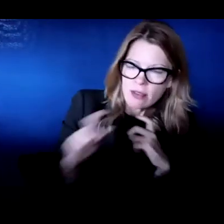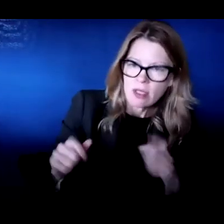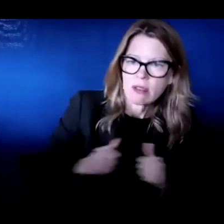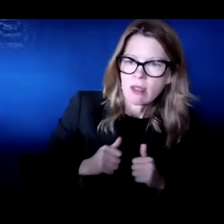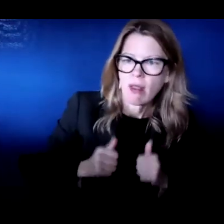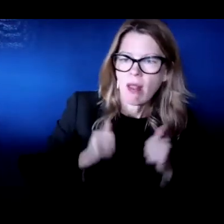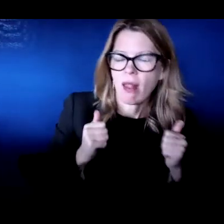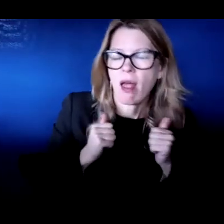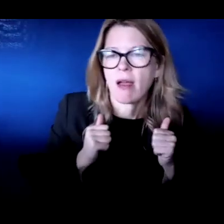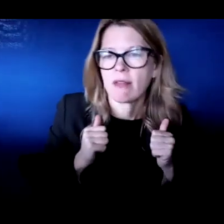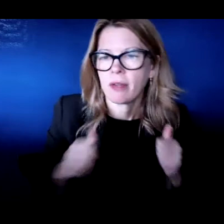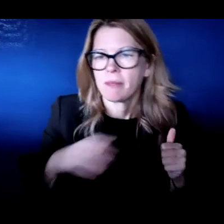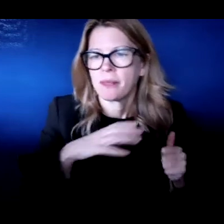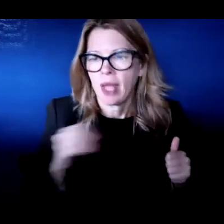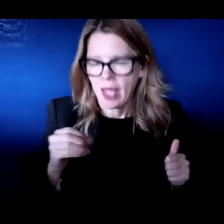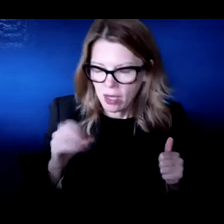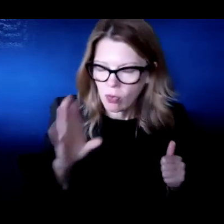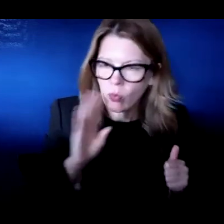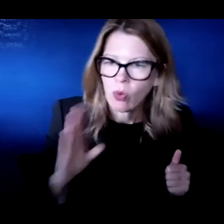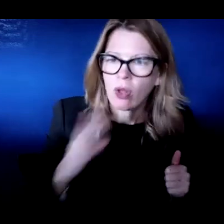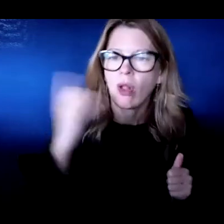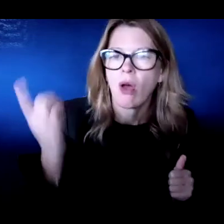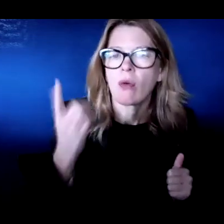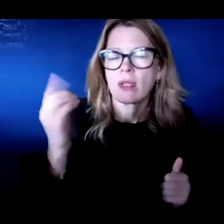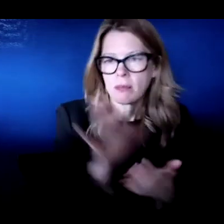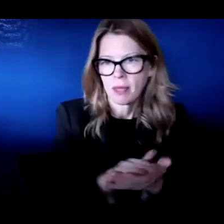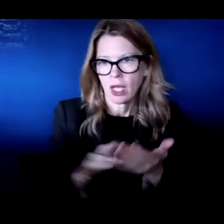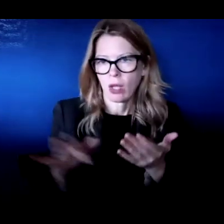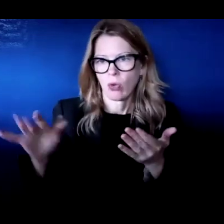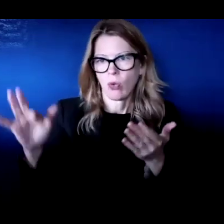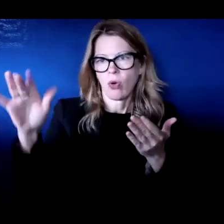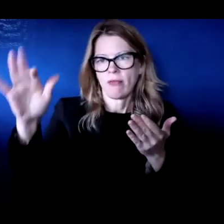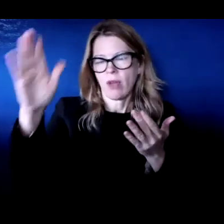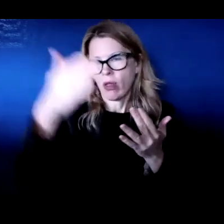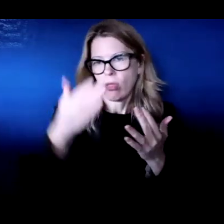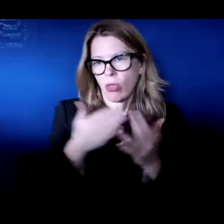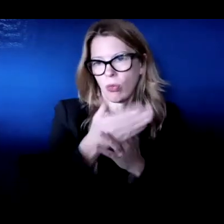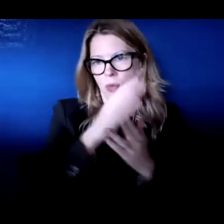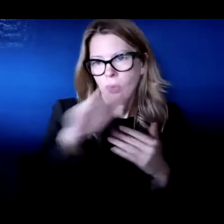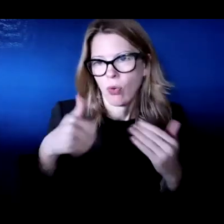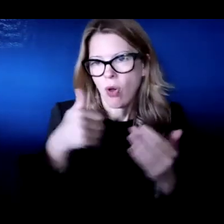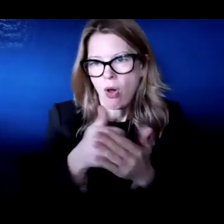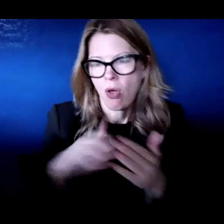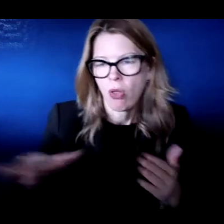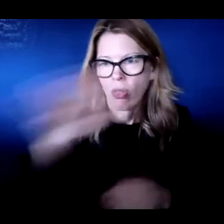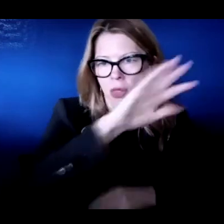life, and to be glorified through all the